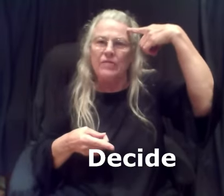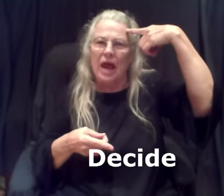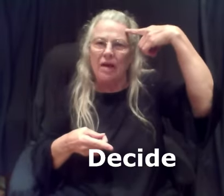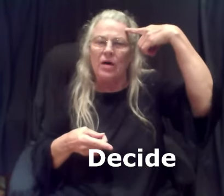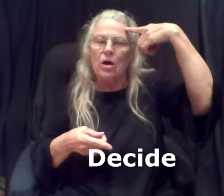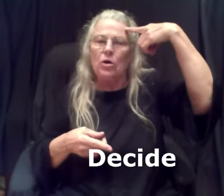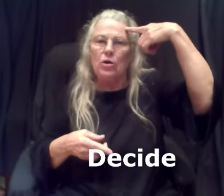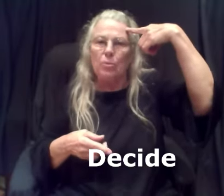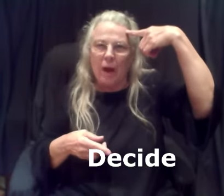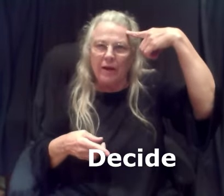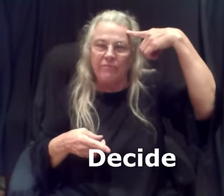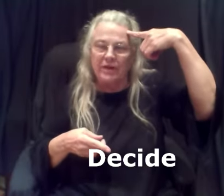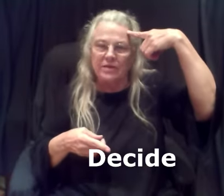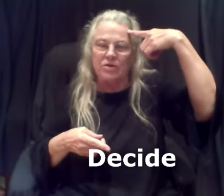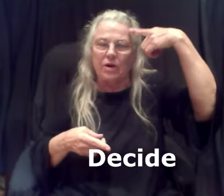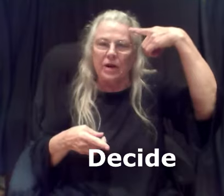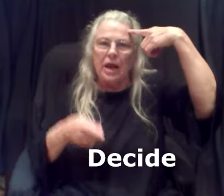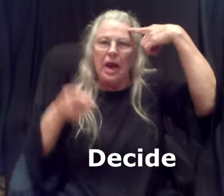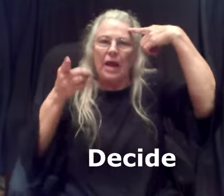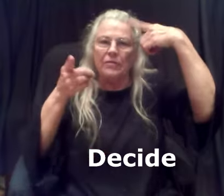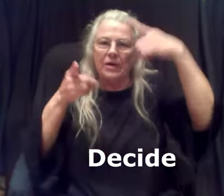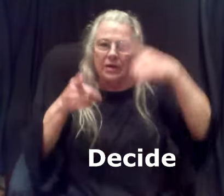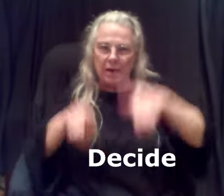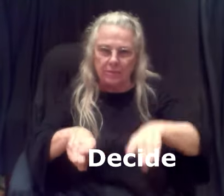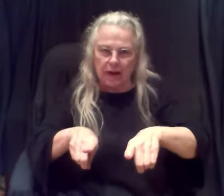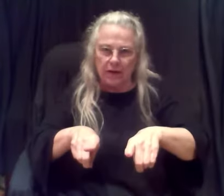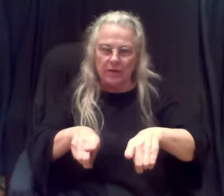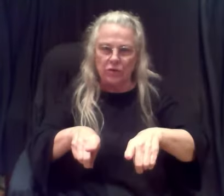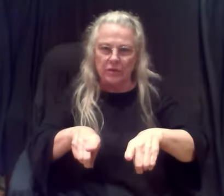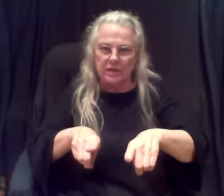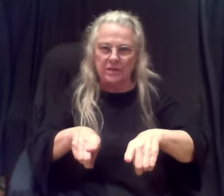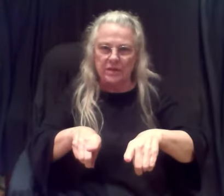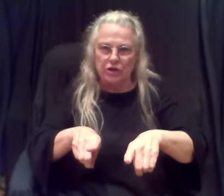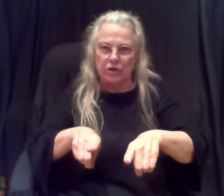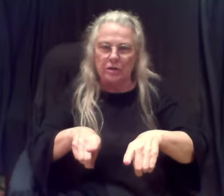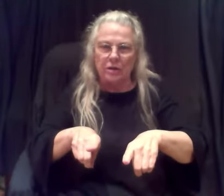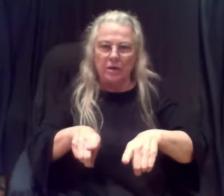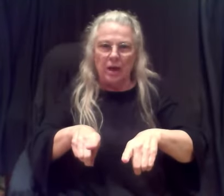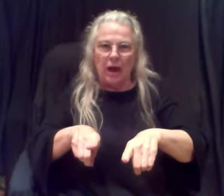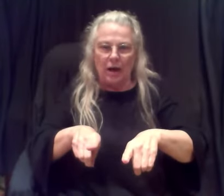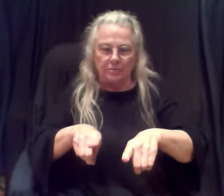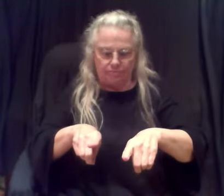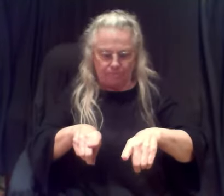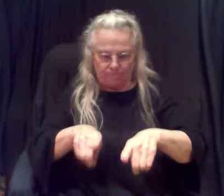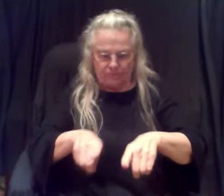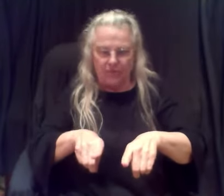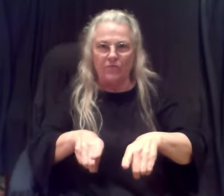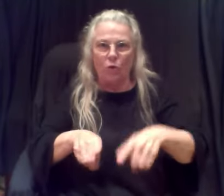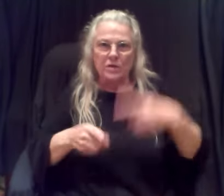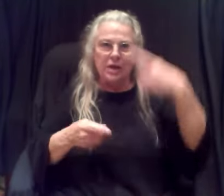have your mind fixed on it and then come down into a decision um, force.